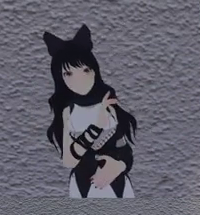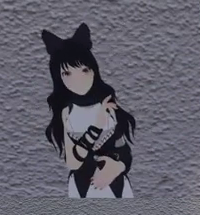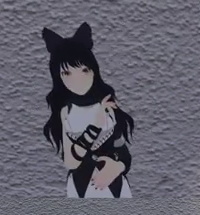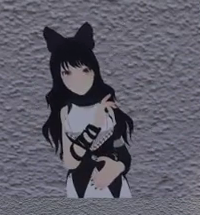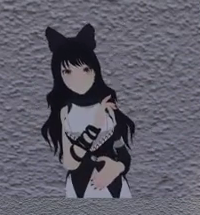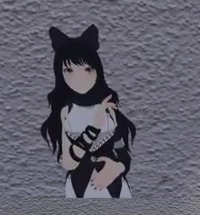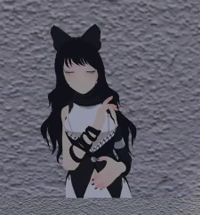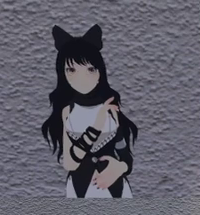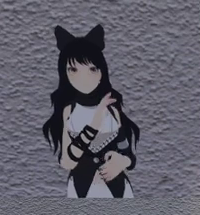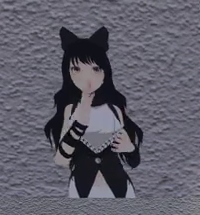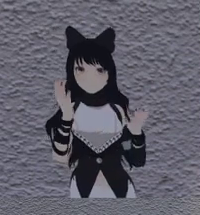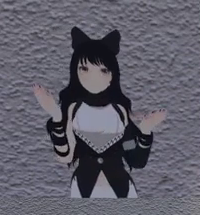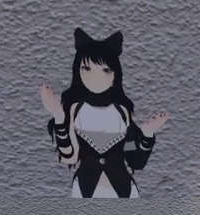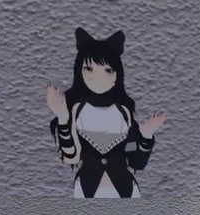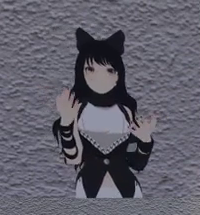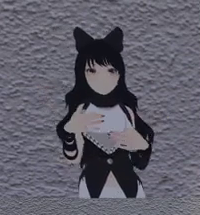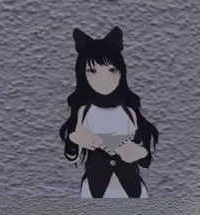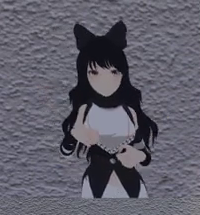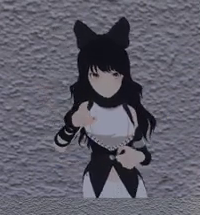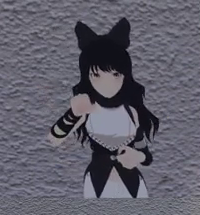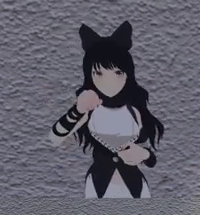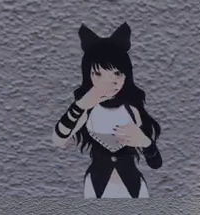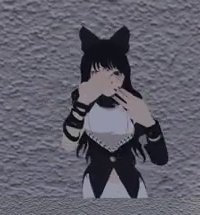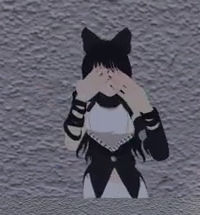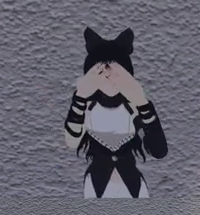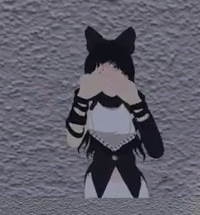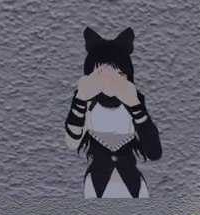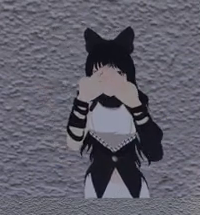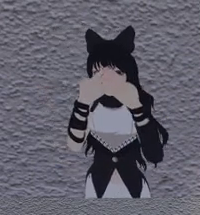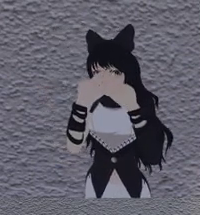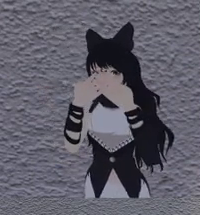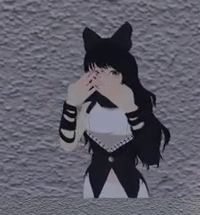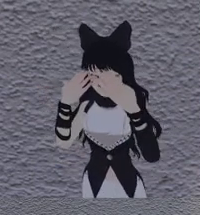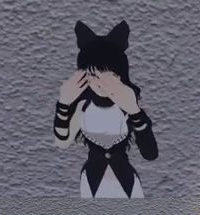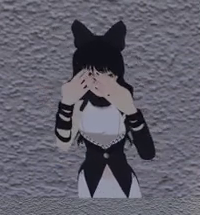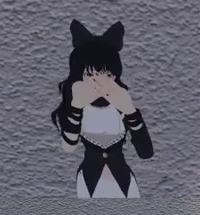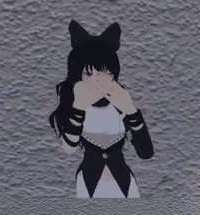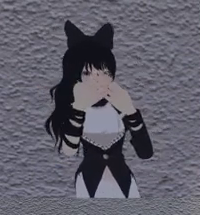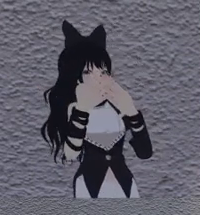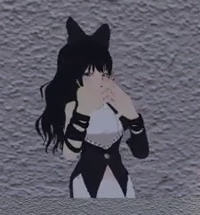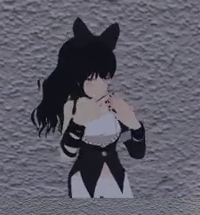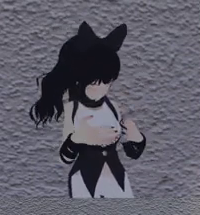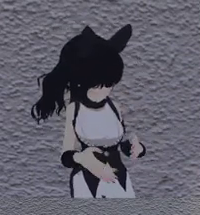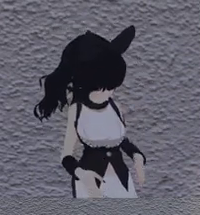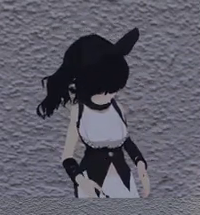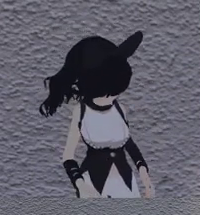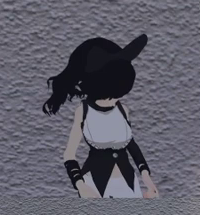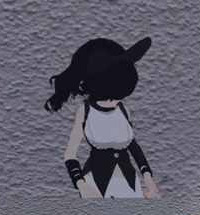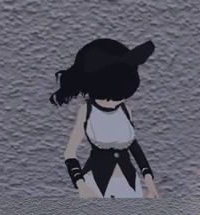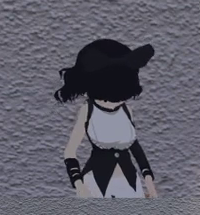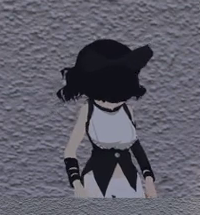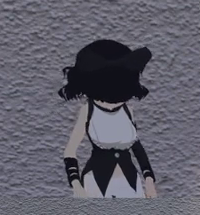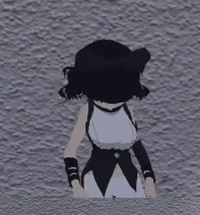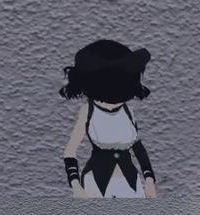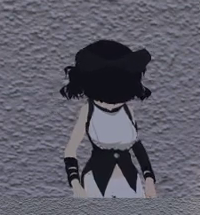closing. Like a police officer closes them. Jail. Jail. Just like that.